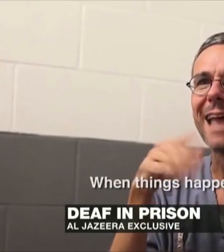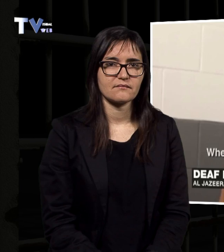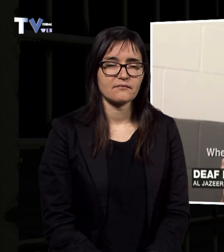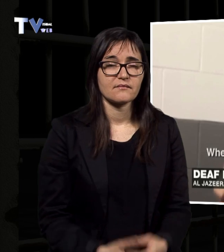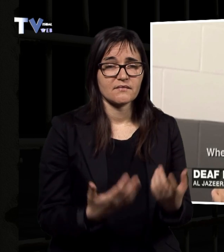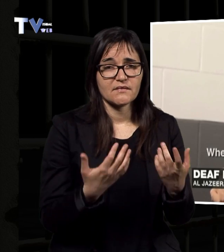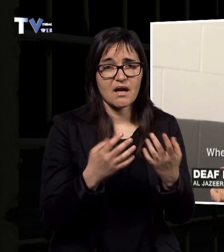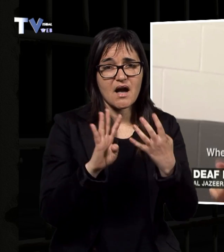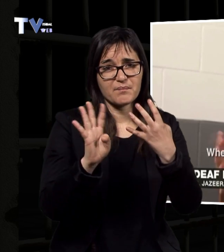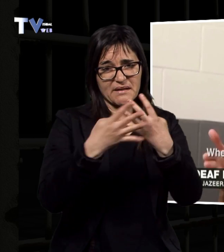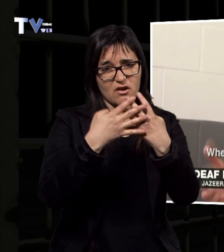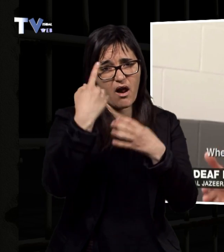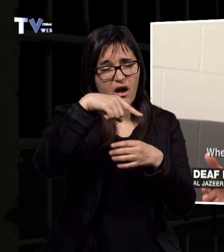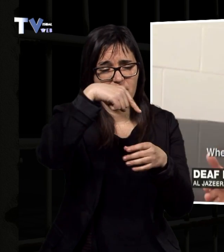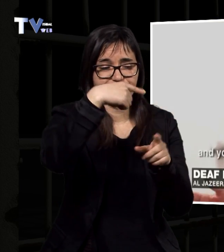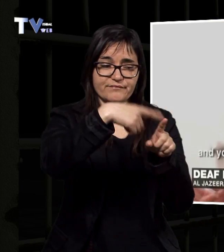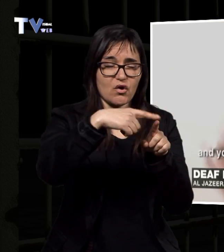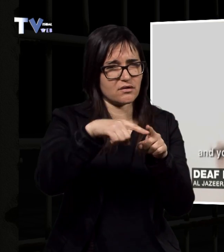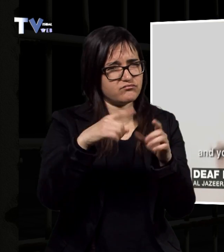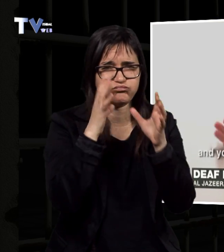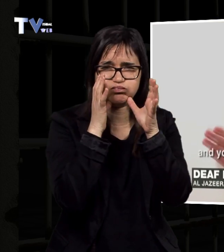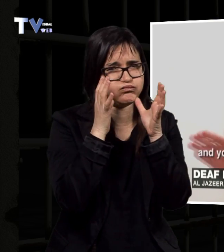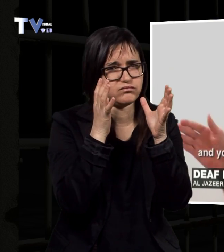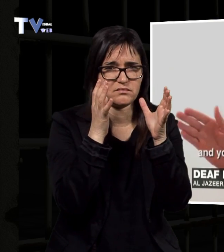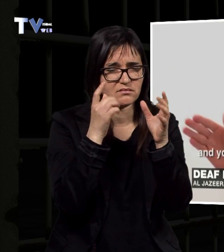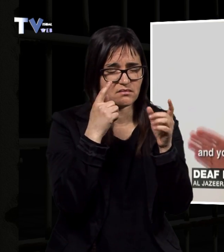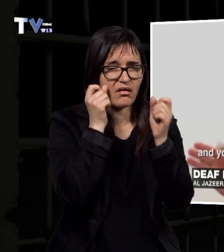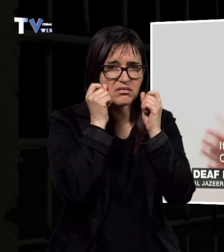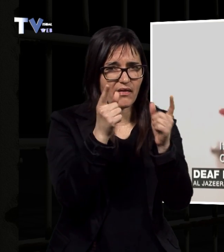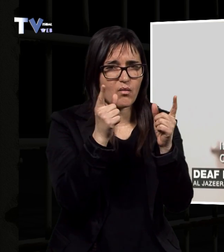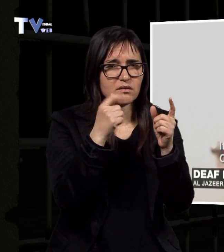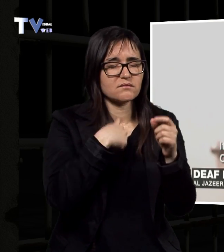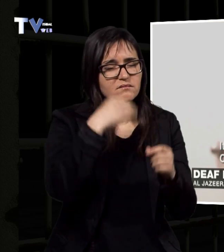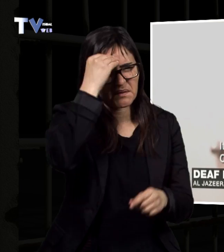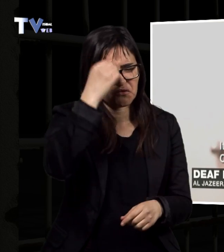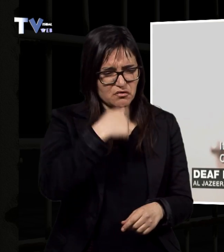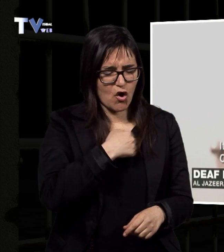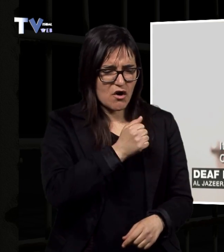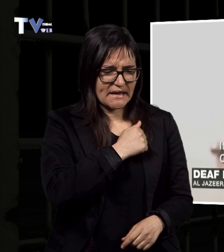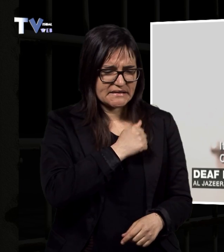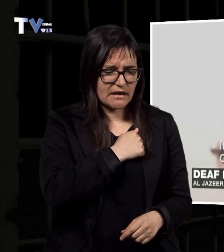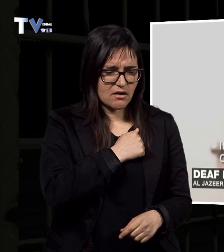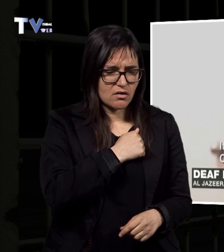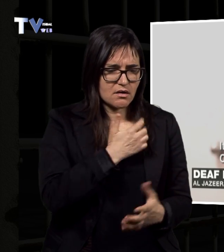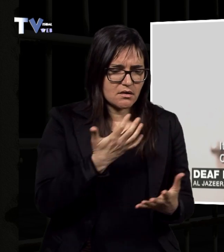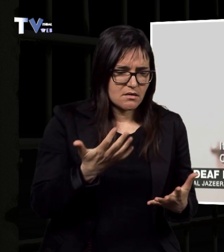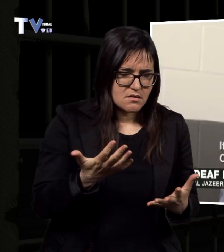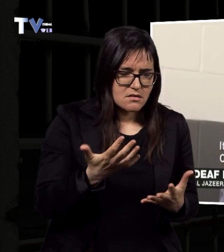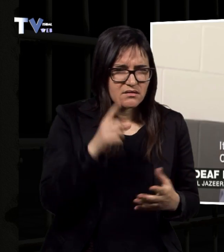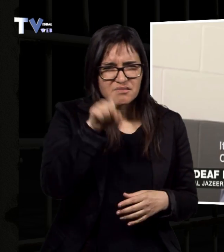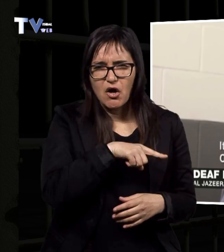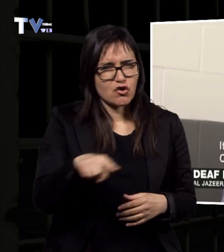When things happen to you like that, and you see the thing that's going on, it makes you question your